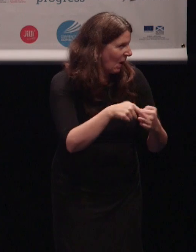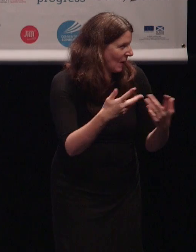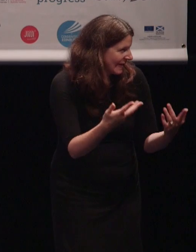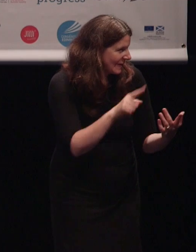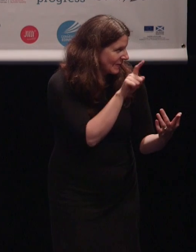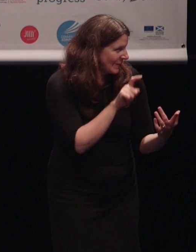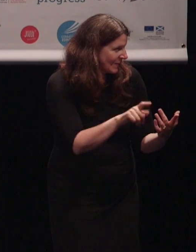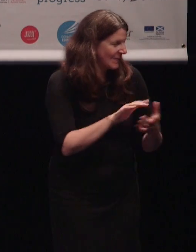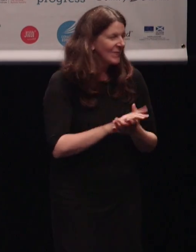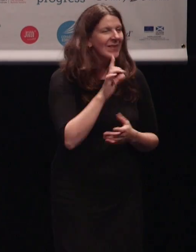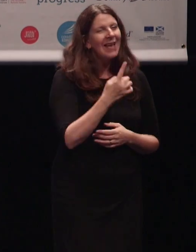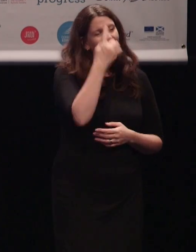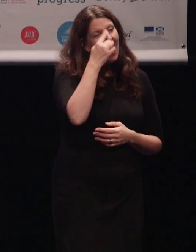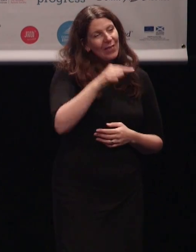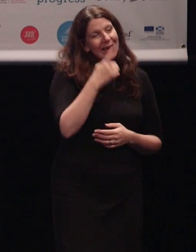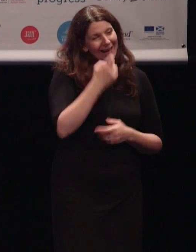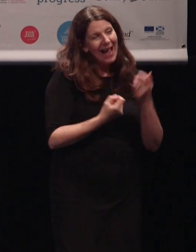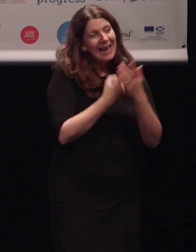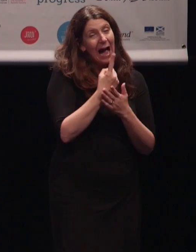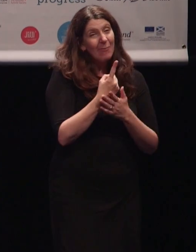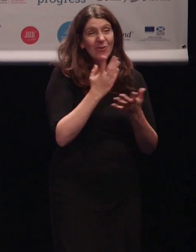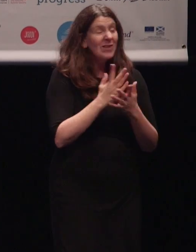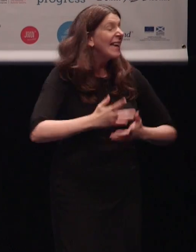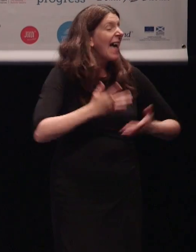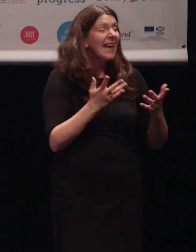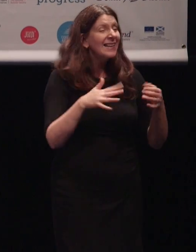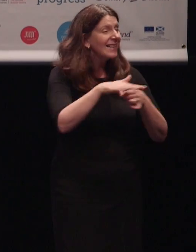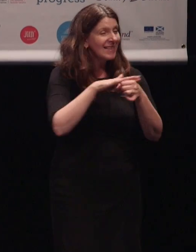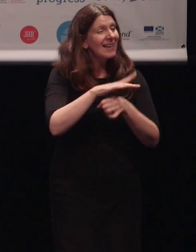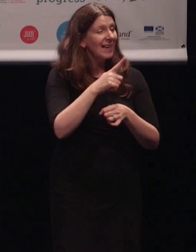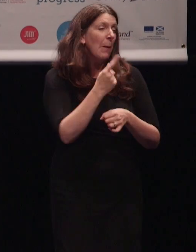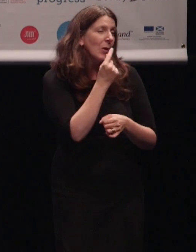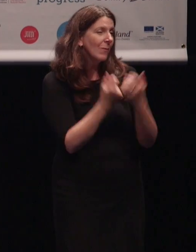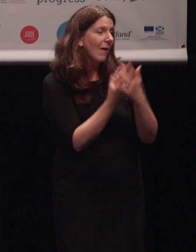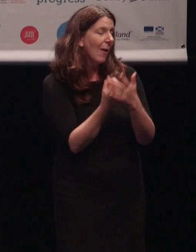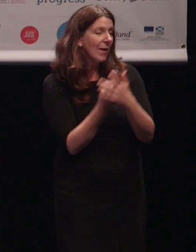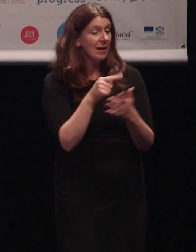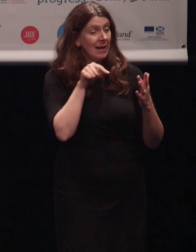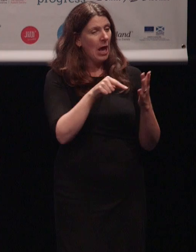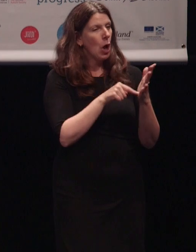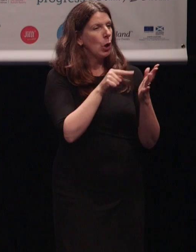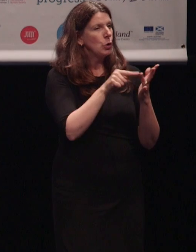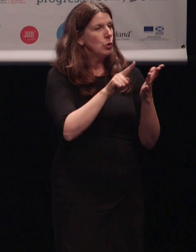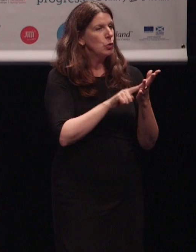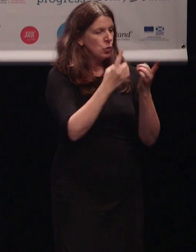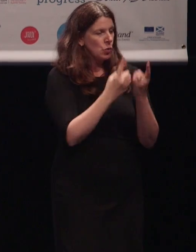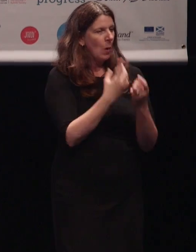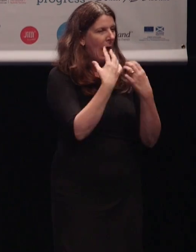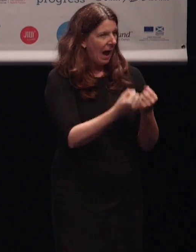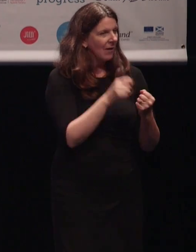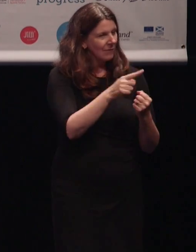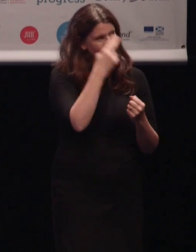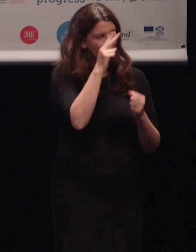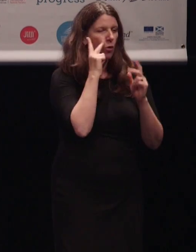I think it could. I think it could happen in almost every setting. And I think the tool we have for this is the reflection